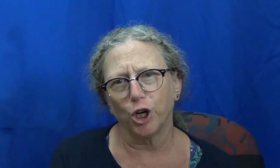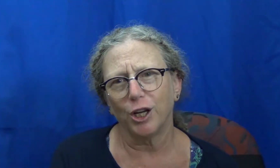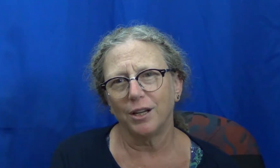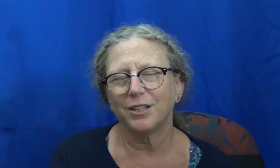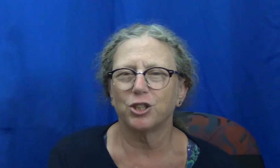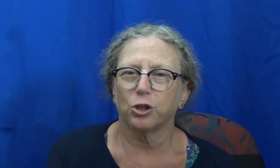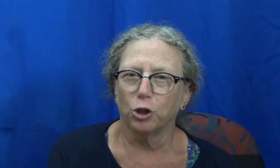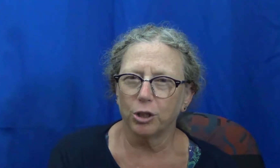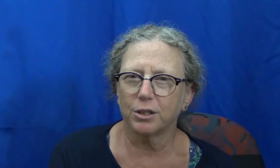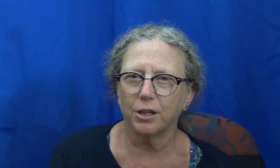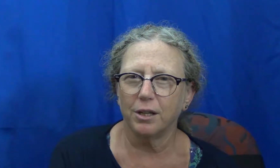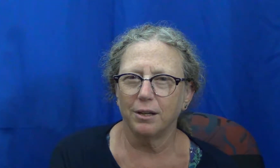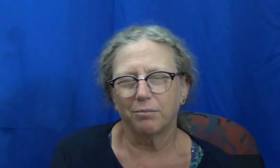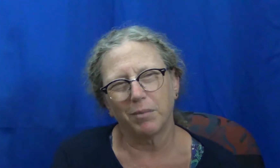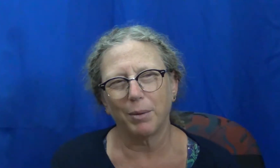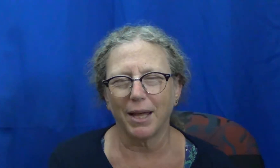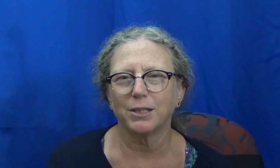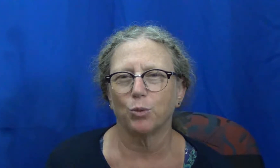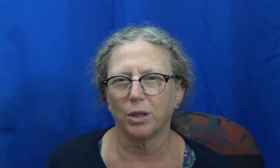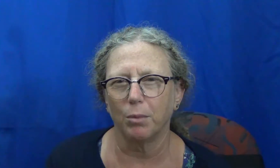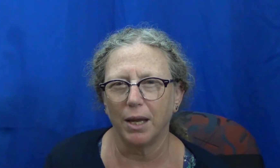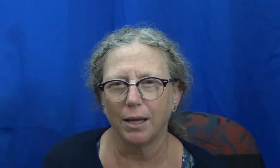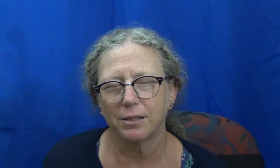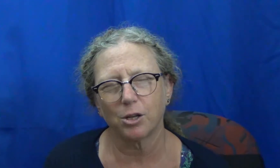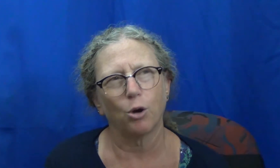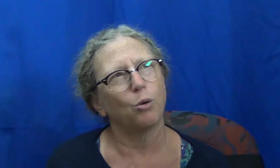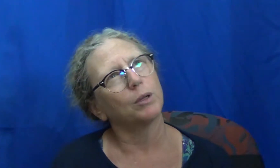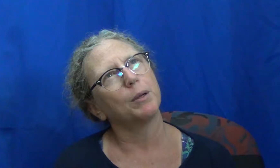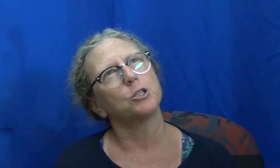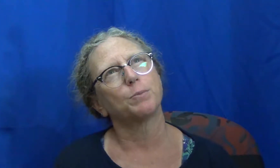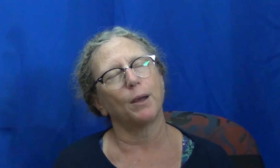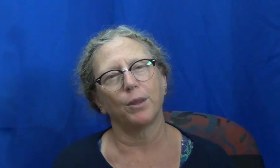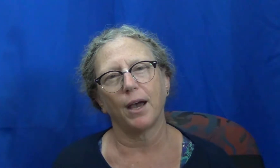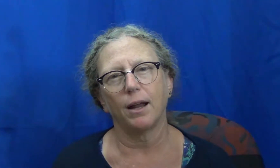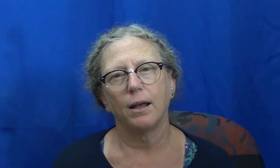good. It just looks good. Maybe that's what the meaning is. So let me just play with that.